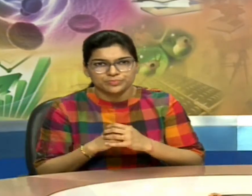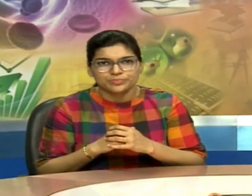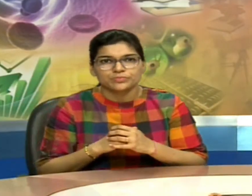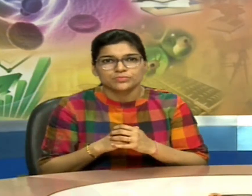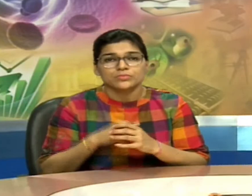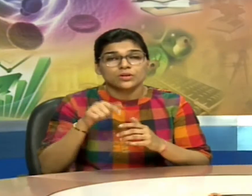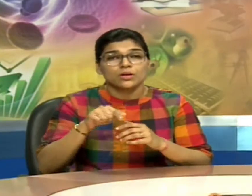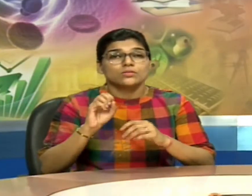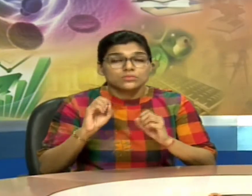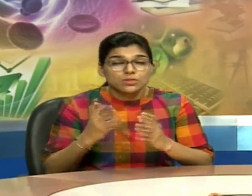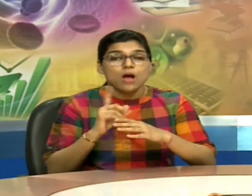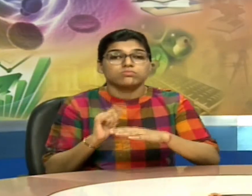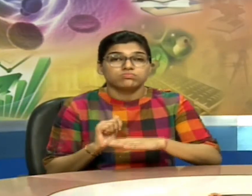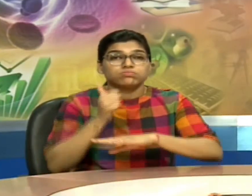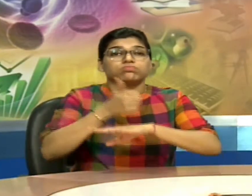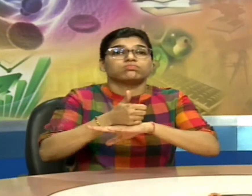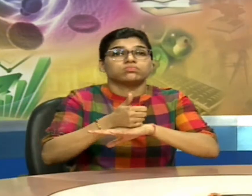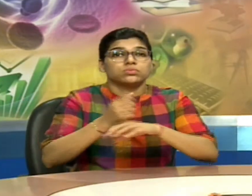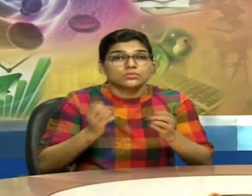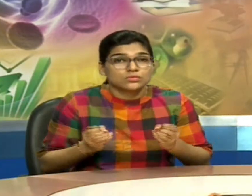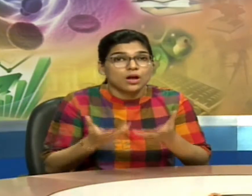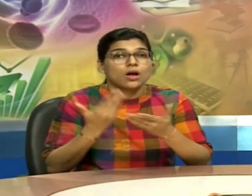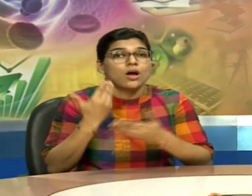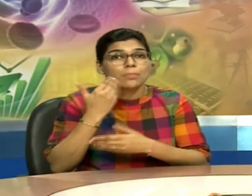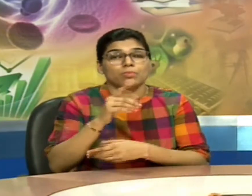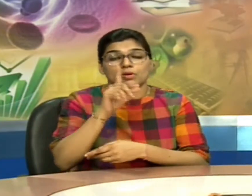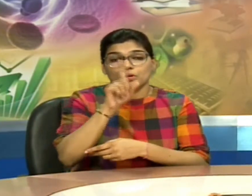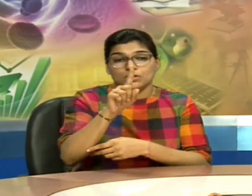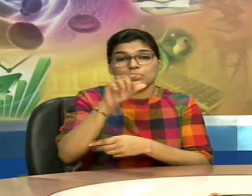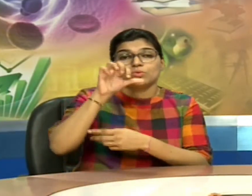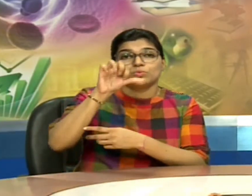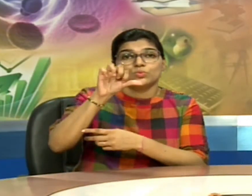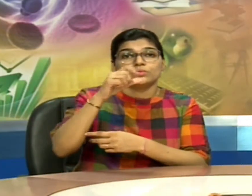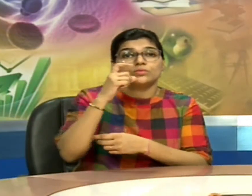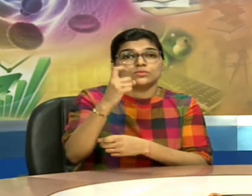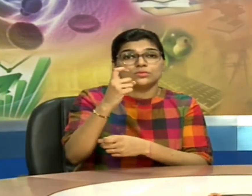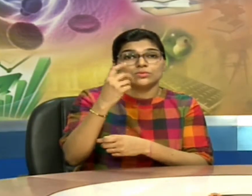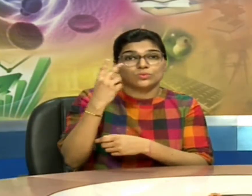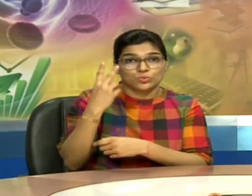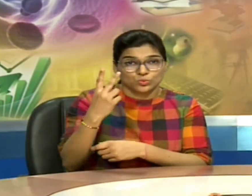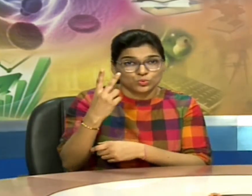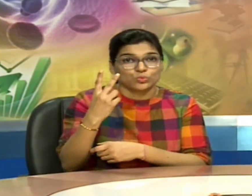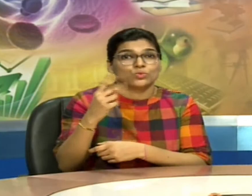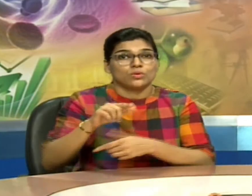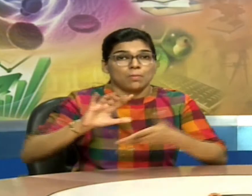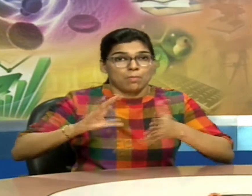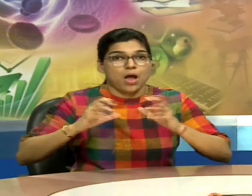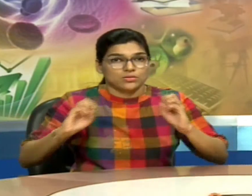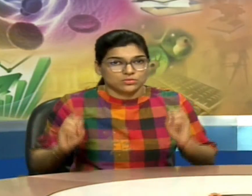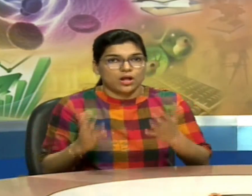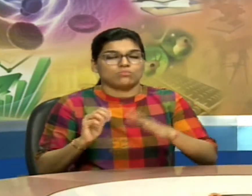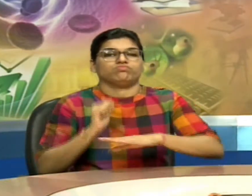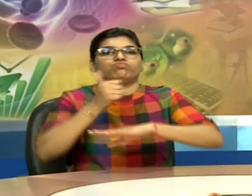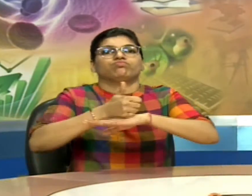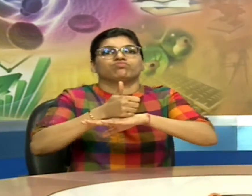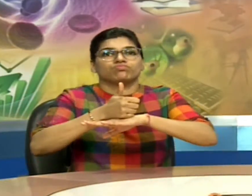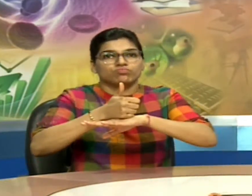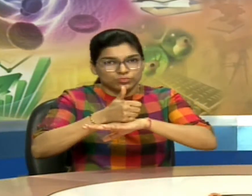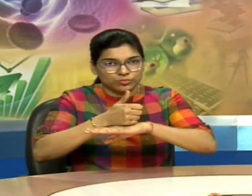In short, we can call it WED Day, and it was first celebrated in the